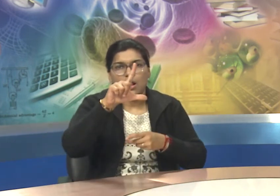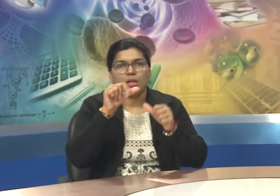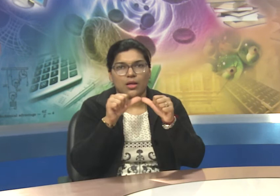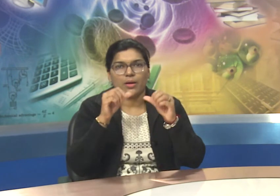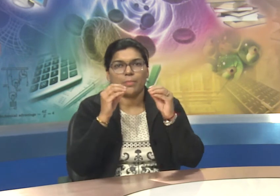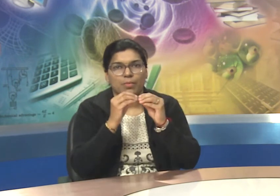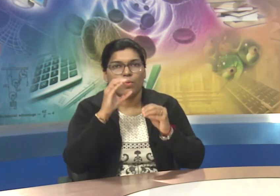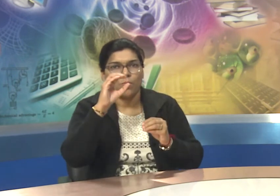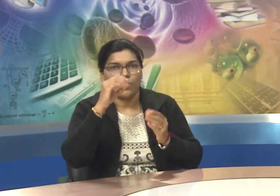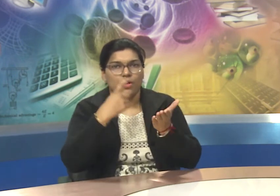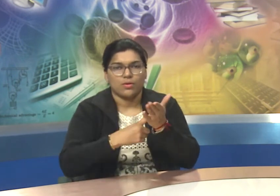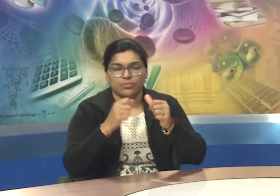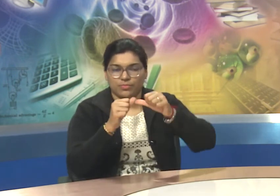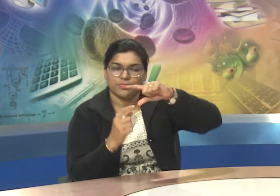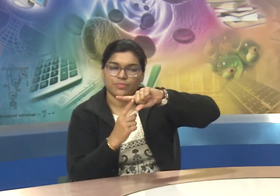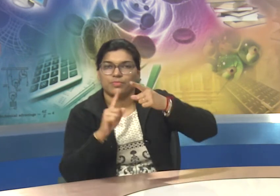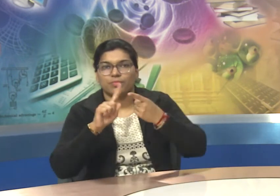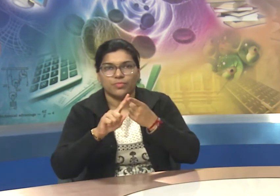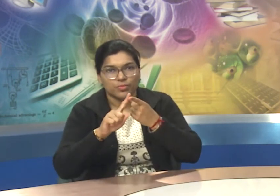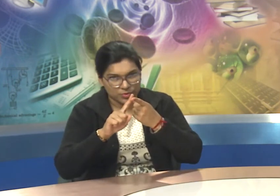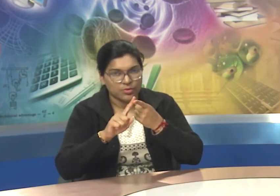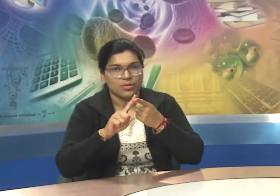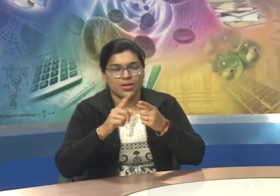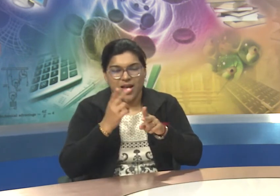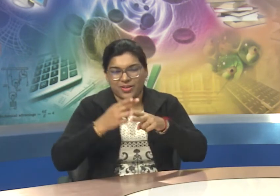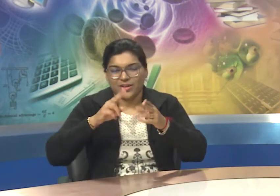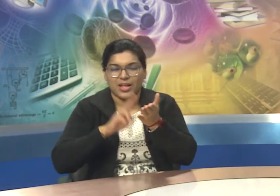like the weaver birds,